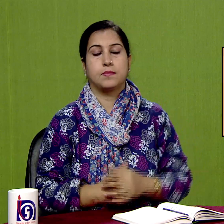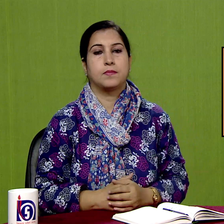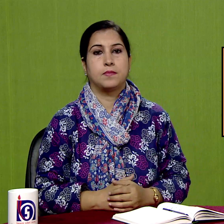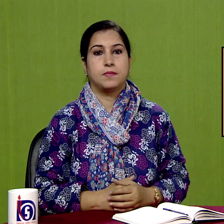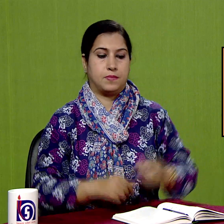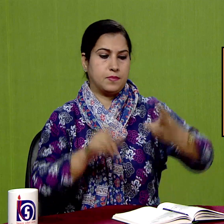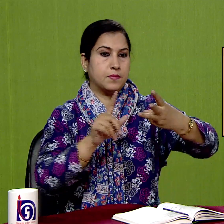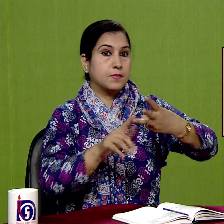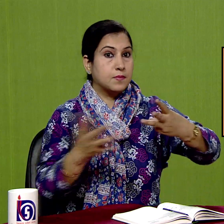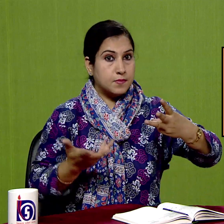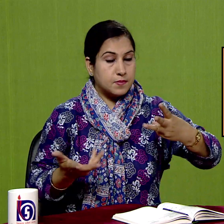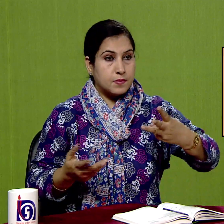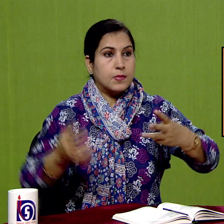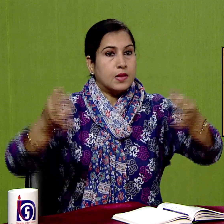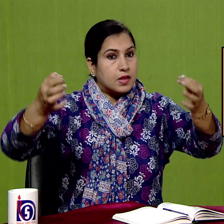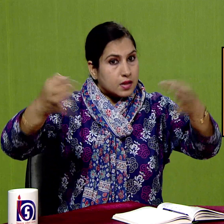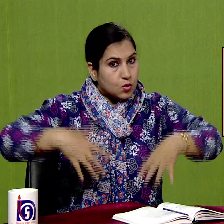Number 3, New Stone Age